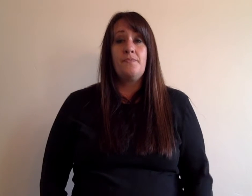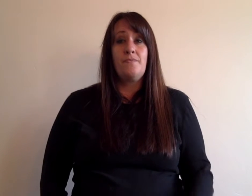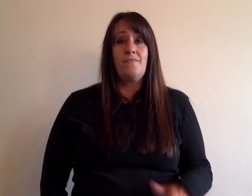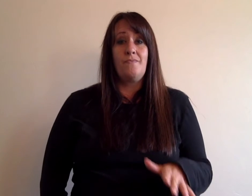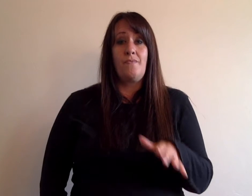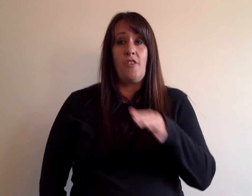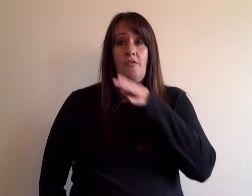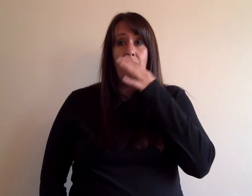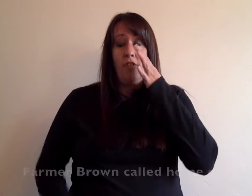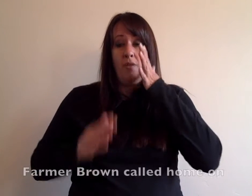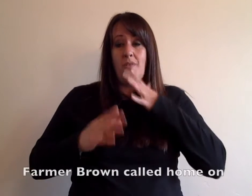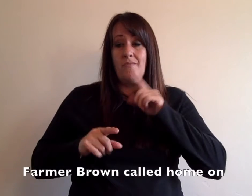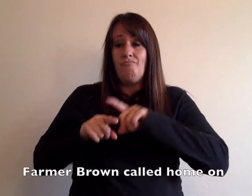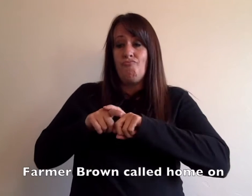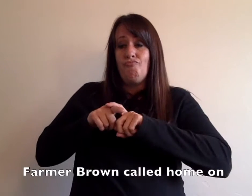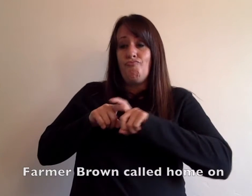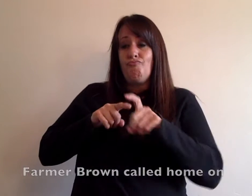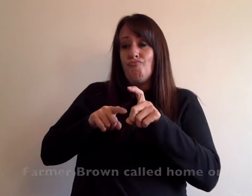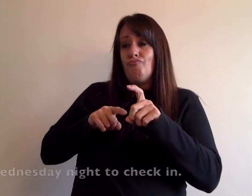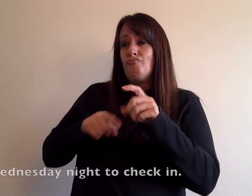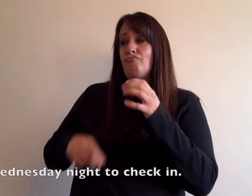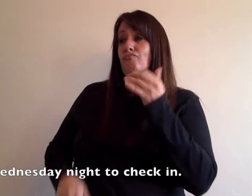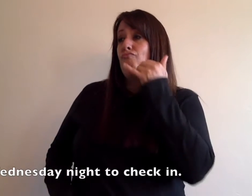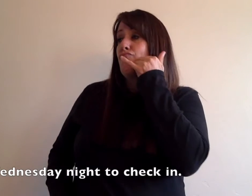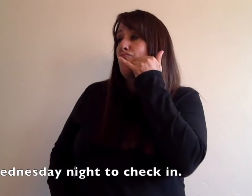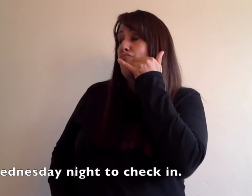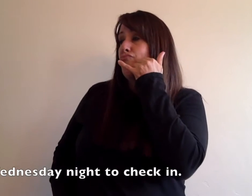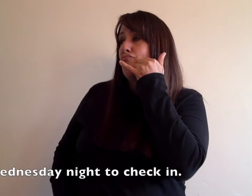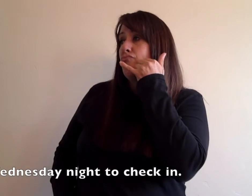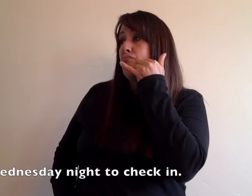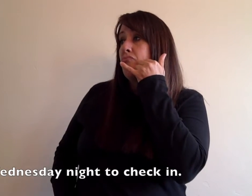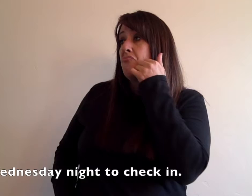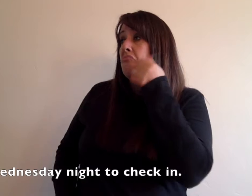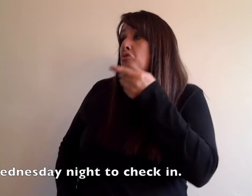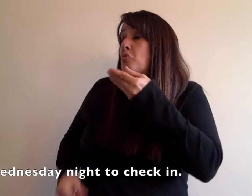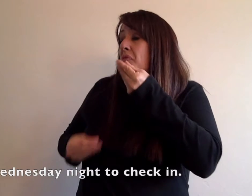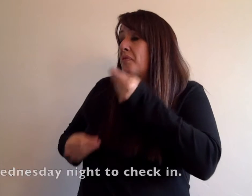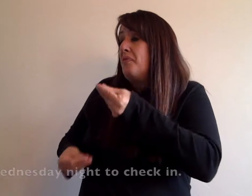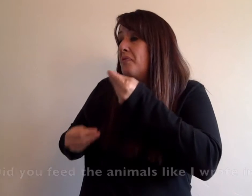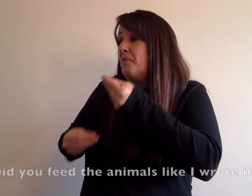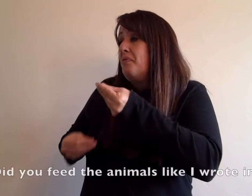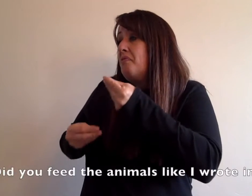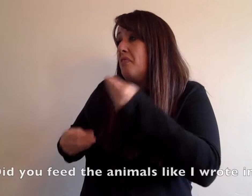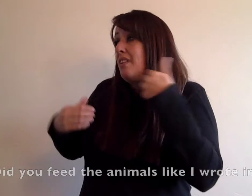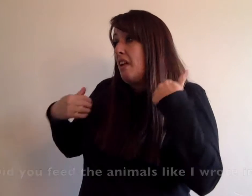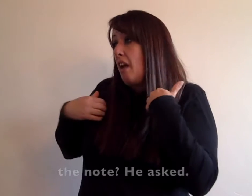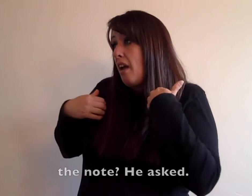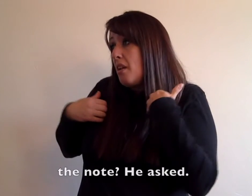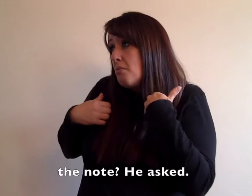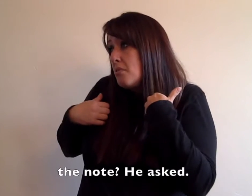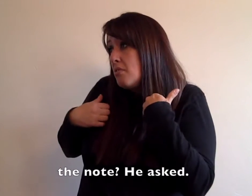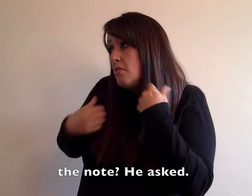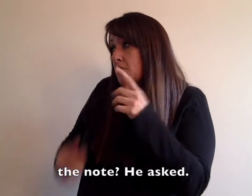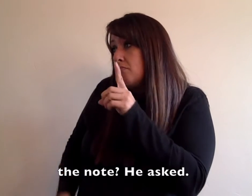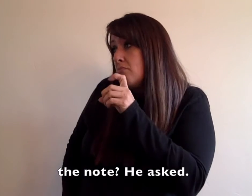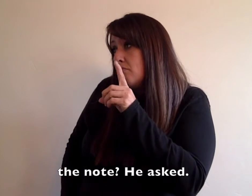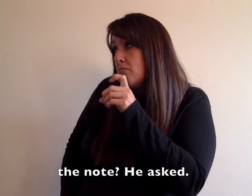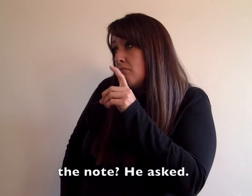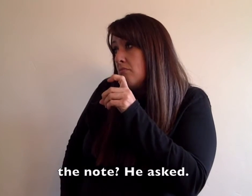Farmer Brown called home on Wednesday night to check in. Did you feed the animals like I wrote in the